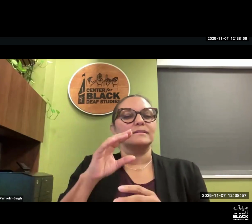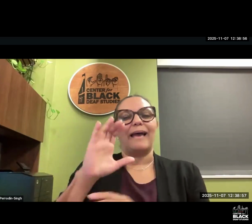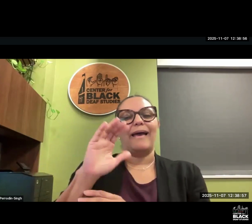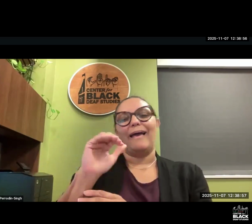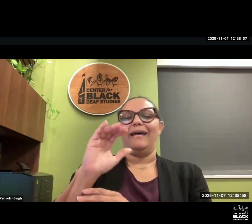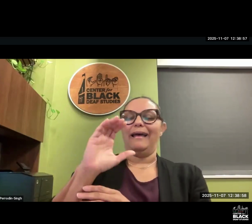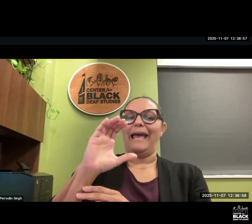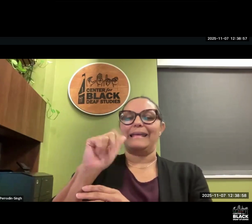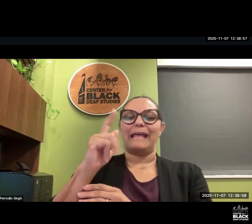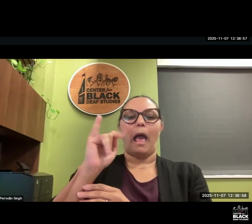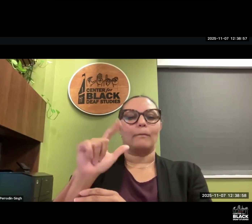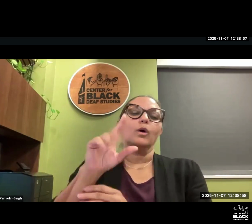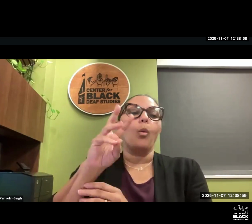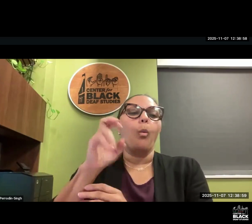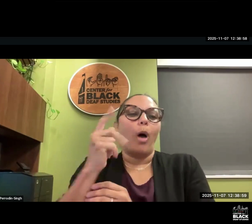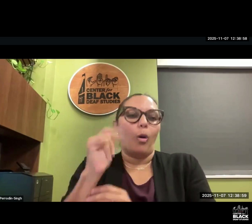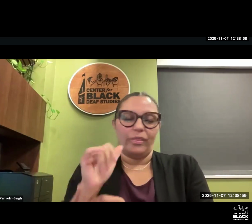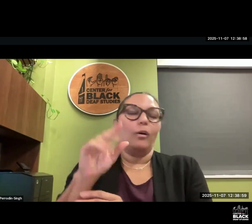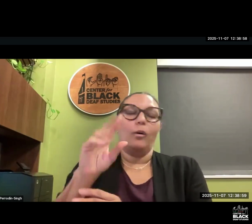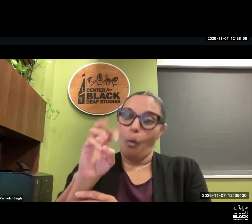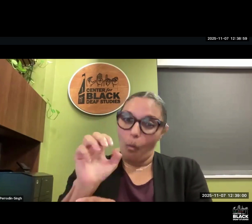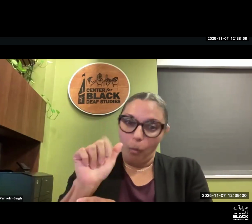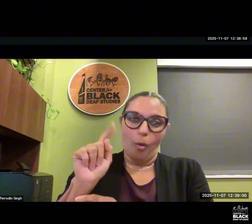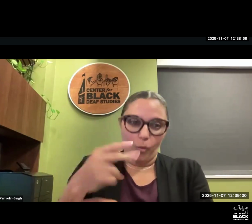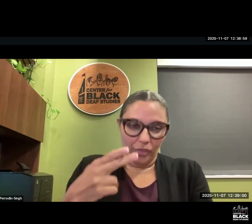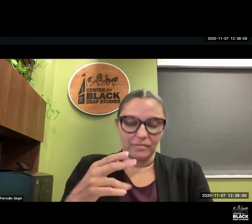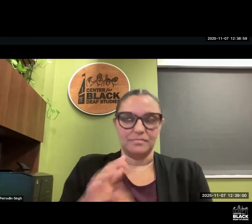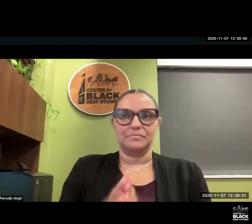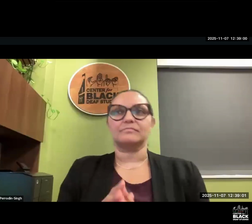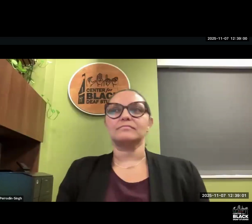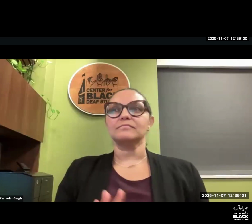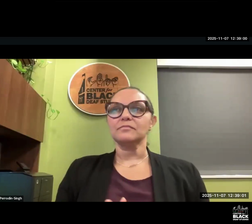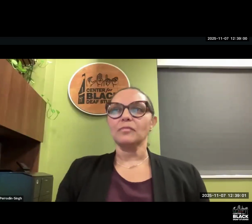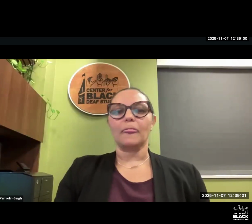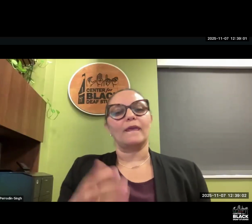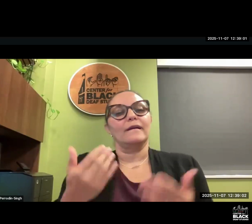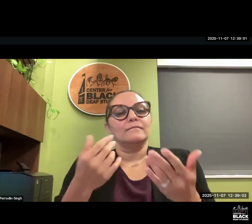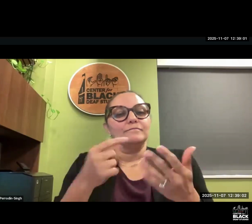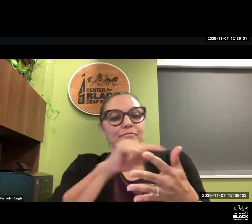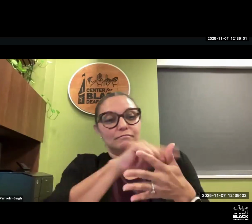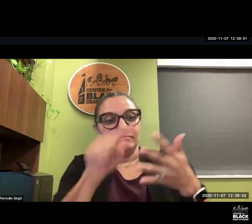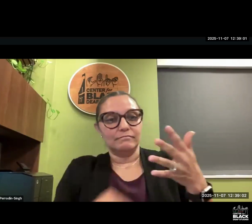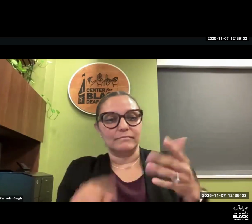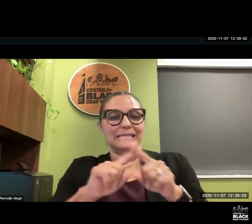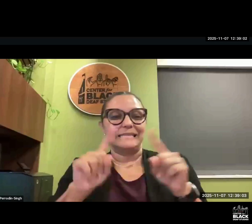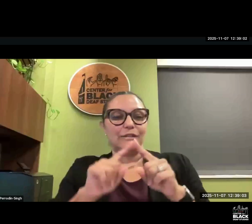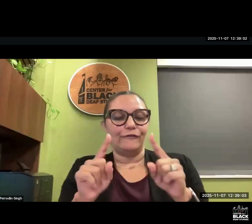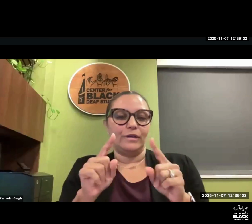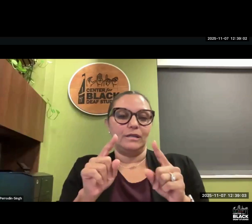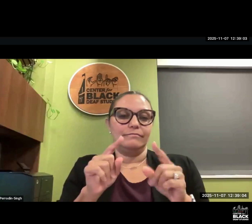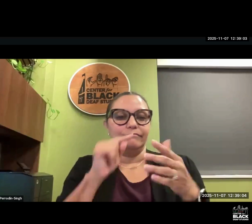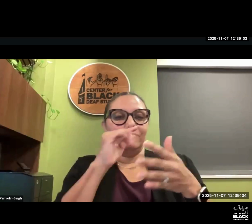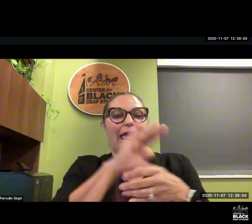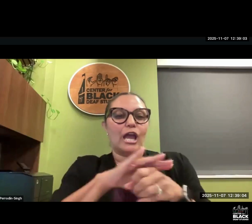Looking back at my childhood, that is part of the cultural capital